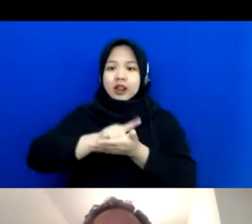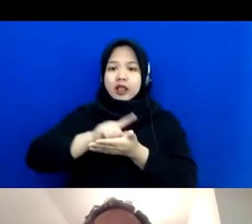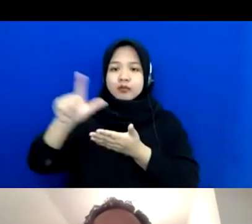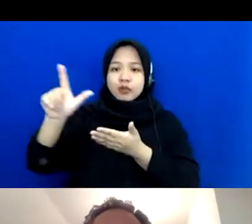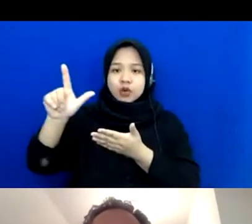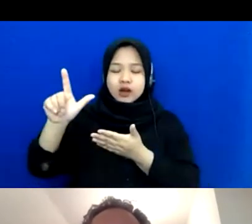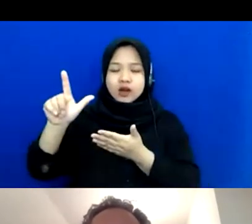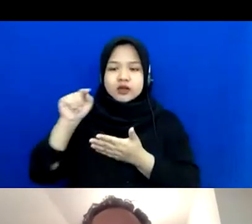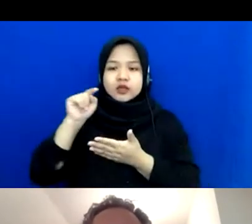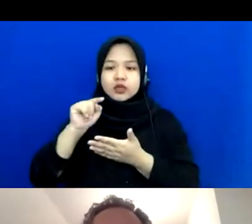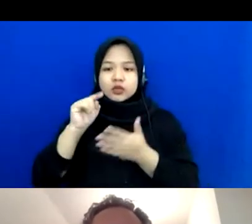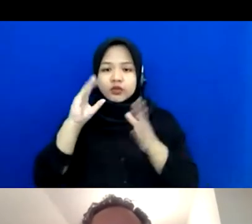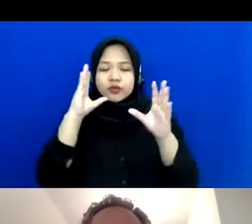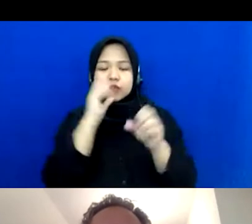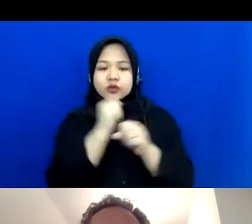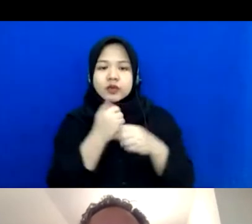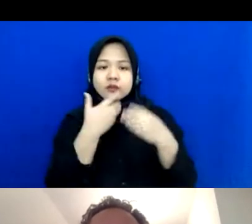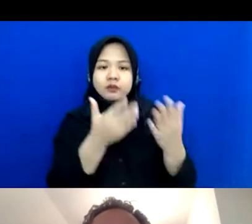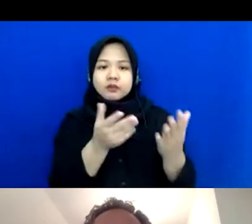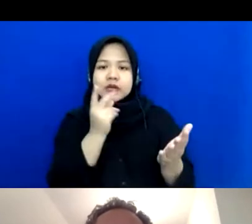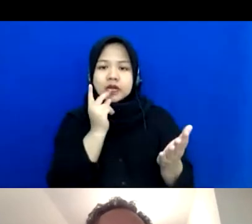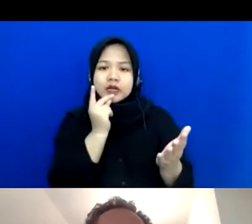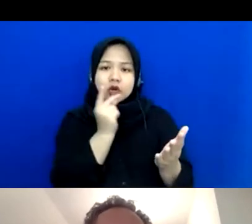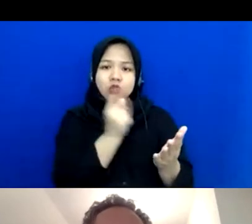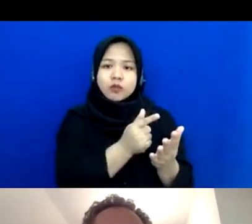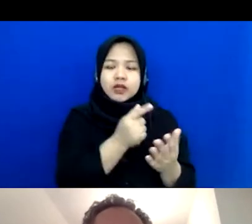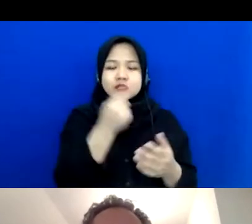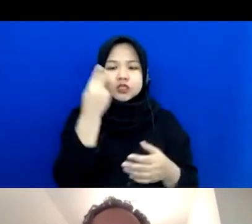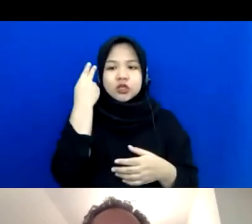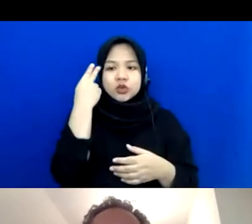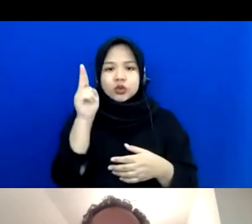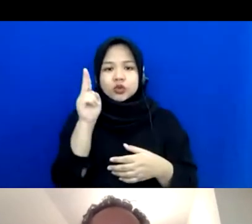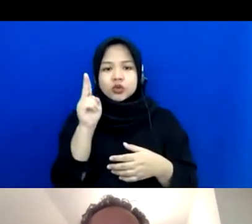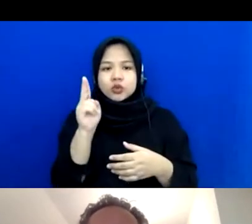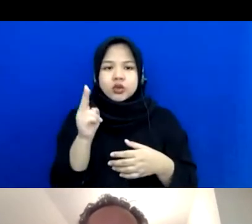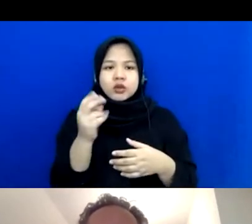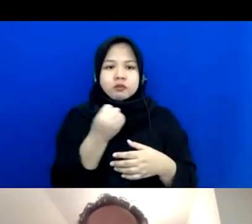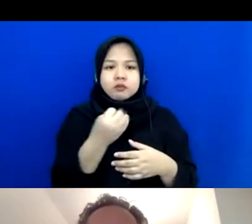forward recommendations for basically for five